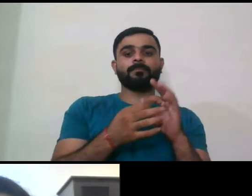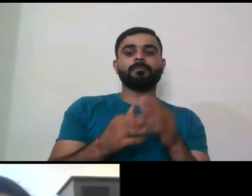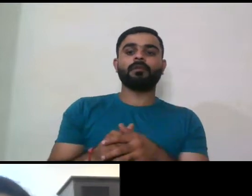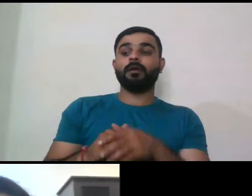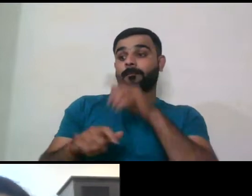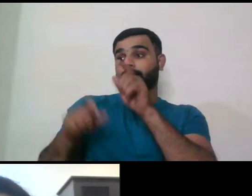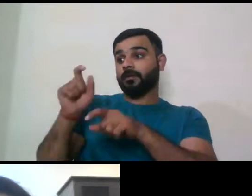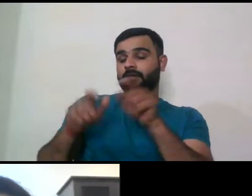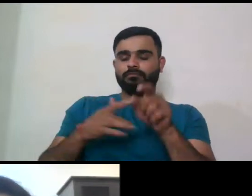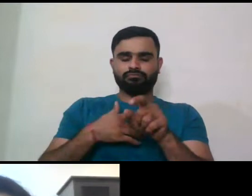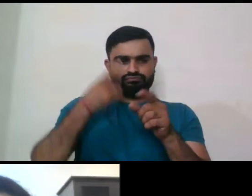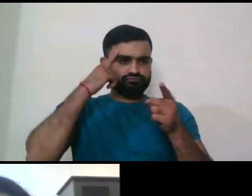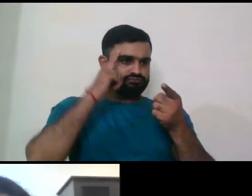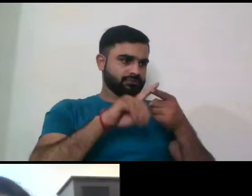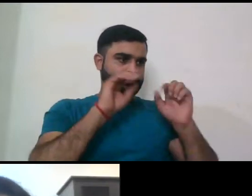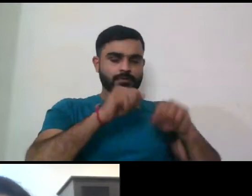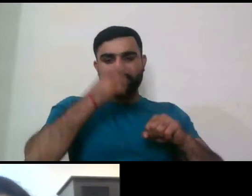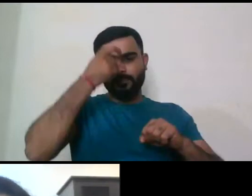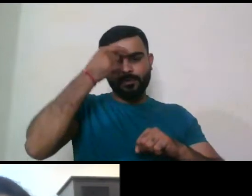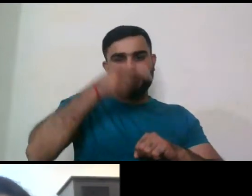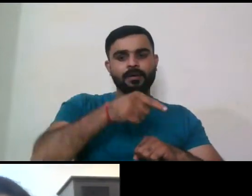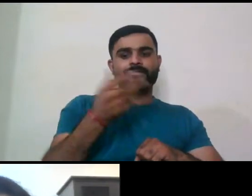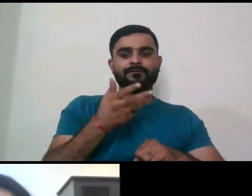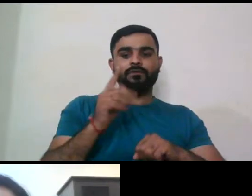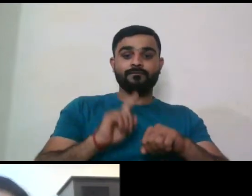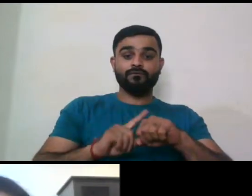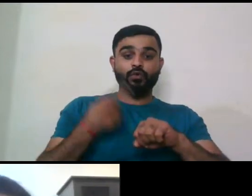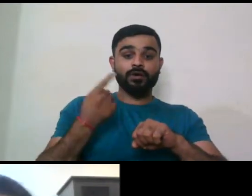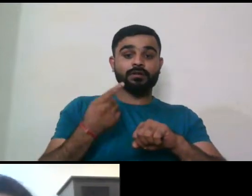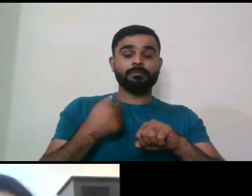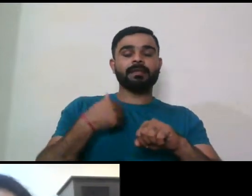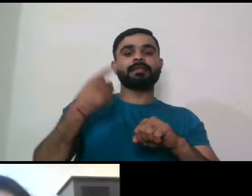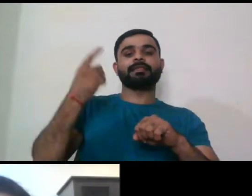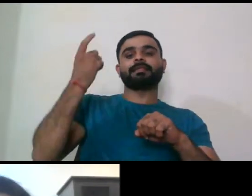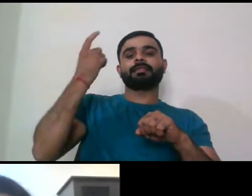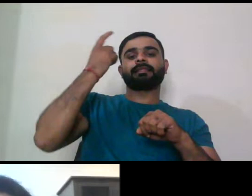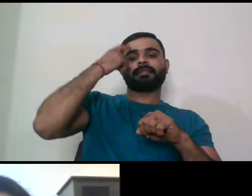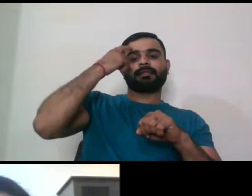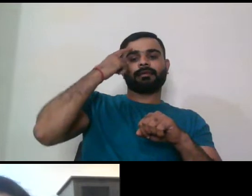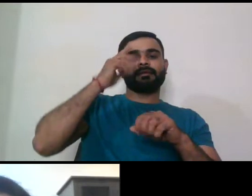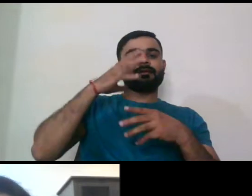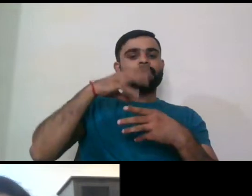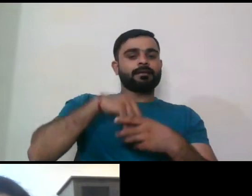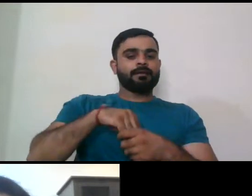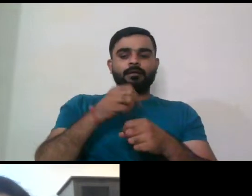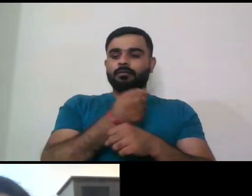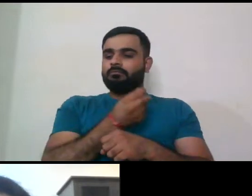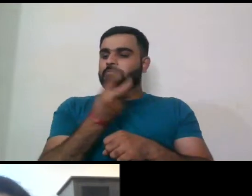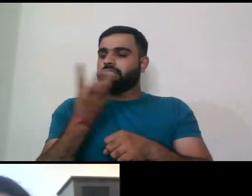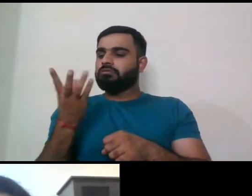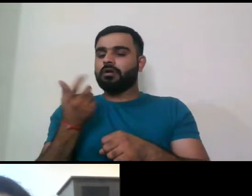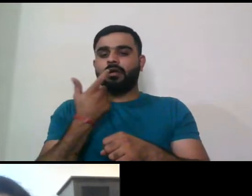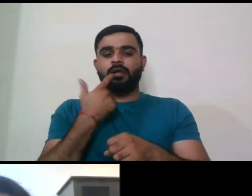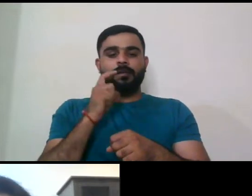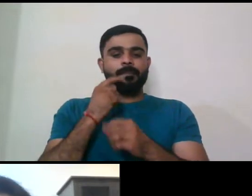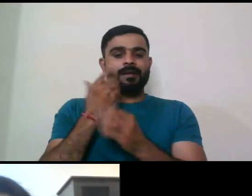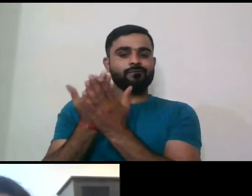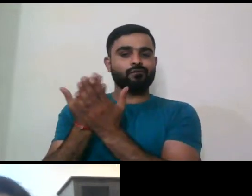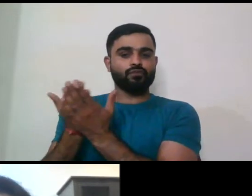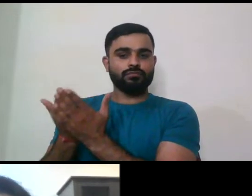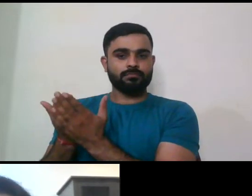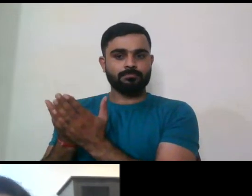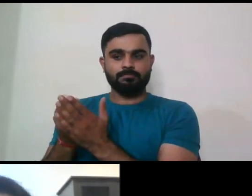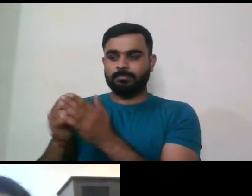people don't really agree on what the problems are in the first place. We think that taking on so many cases where which